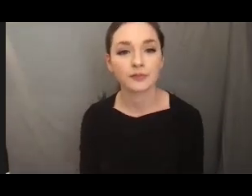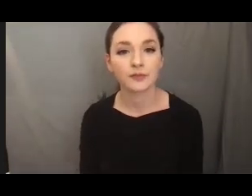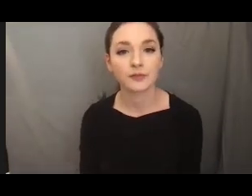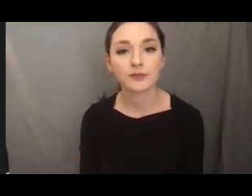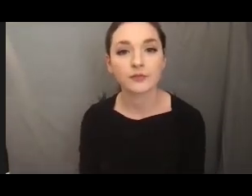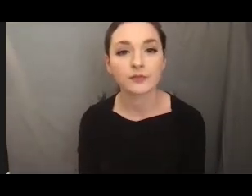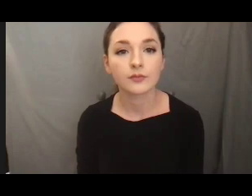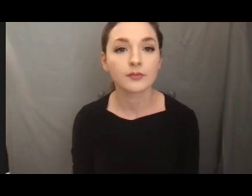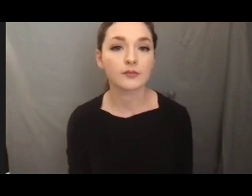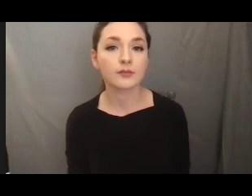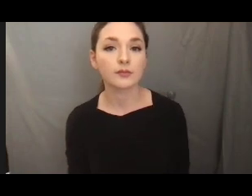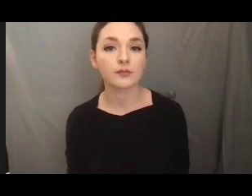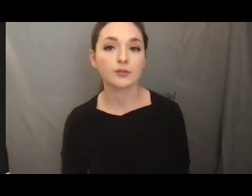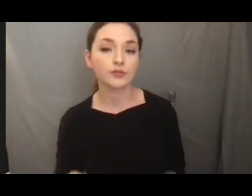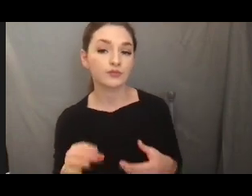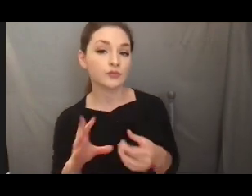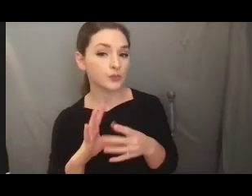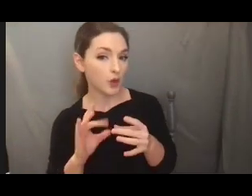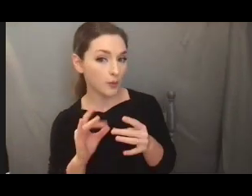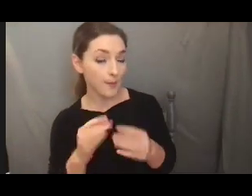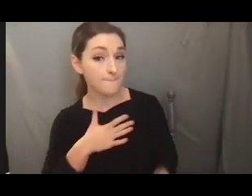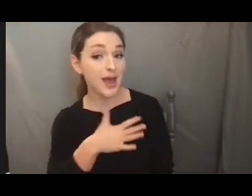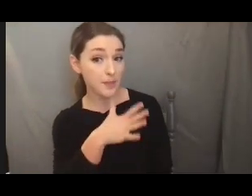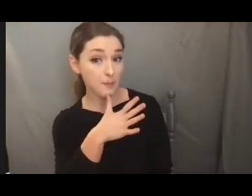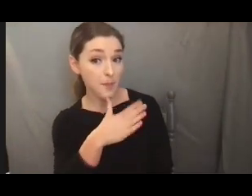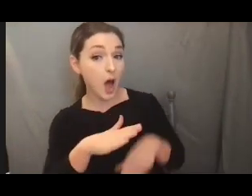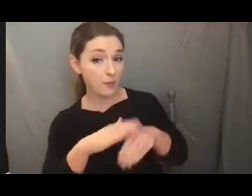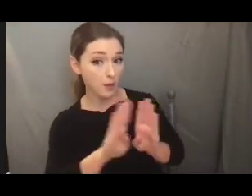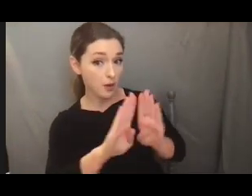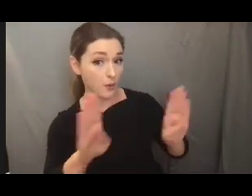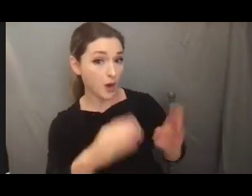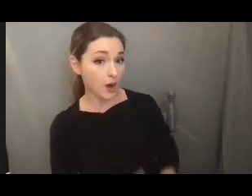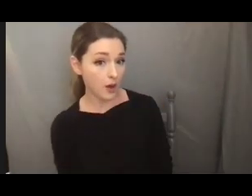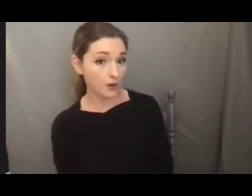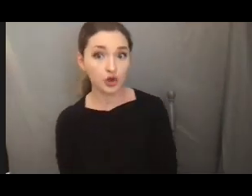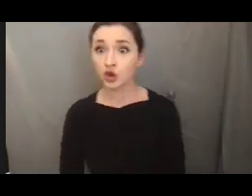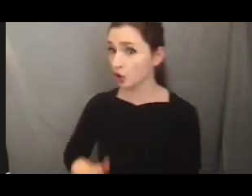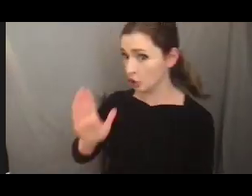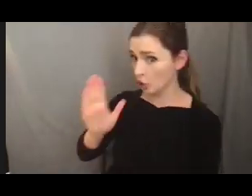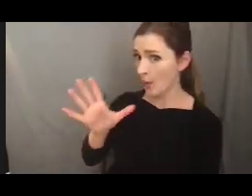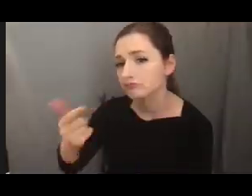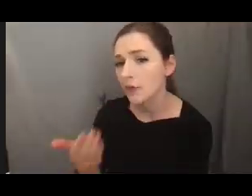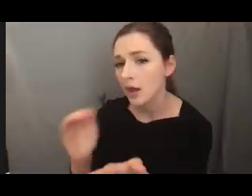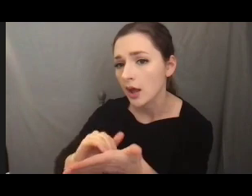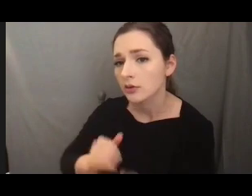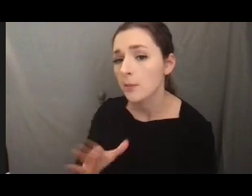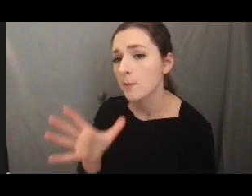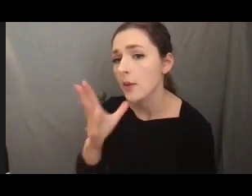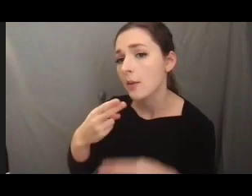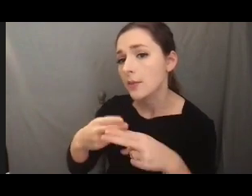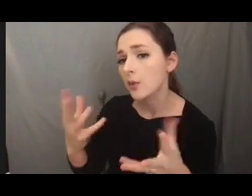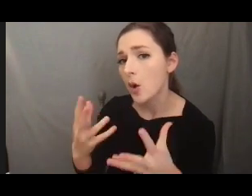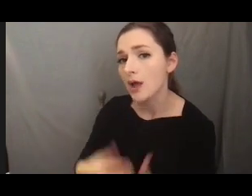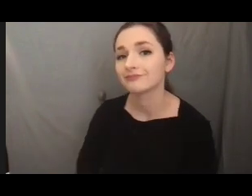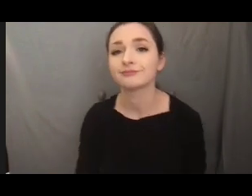My mom is on that wall. Your mom's Which one? on the wall. Whoa, do tell. What's your mom's name? Kelly